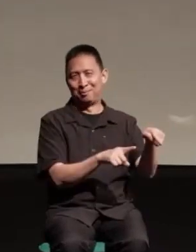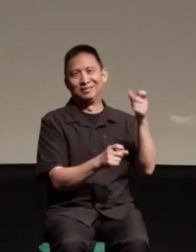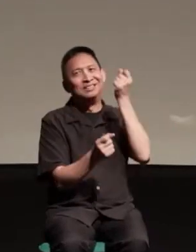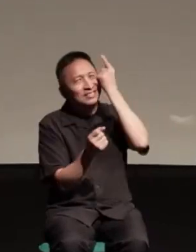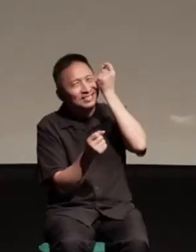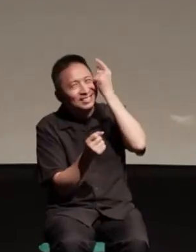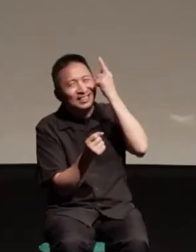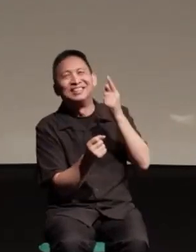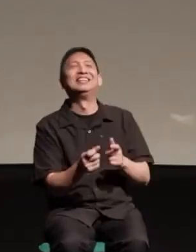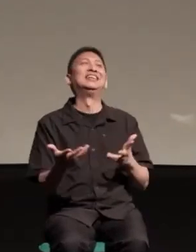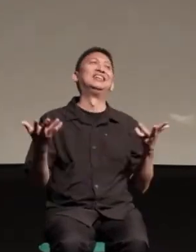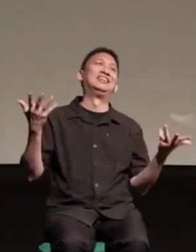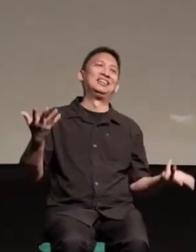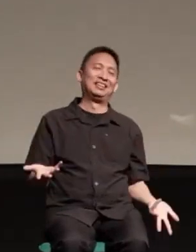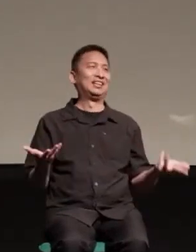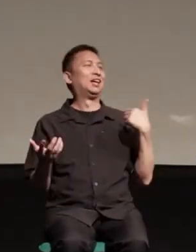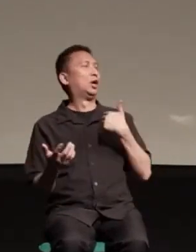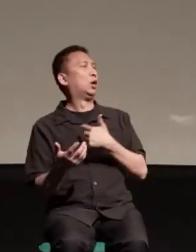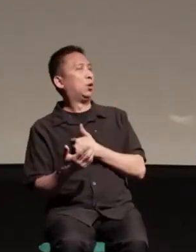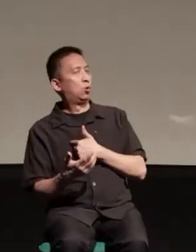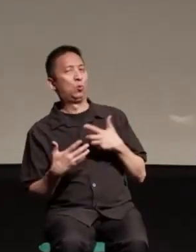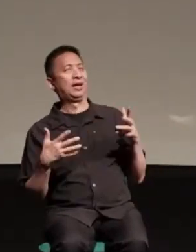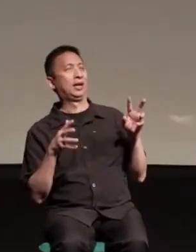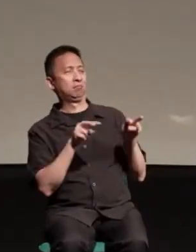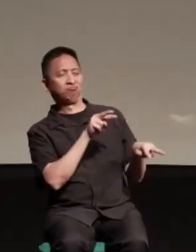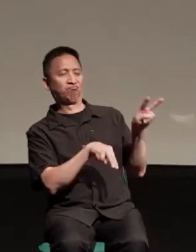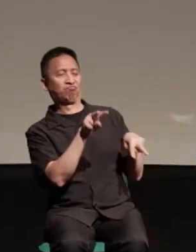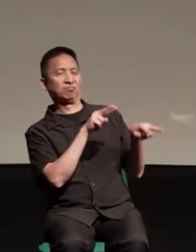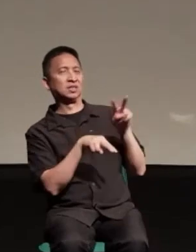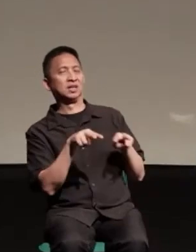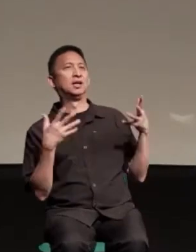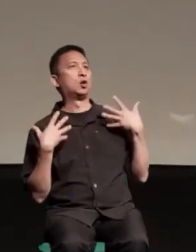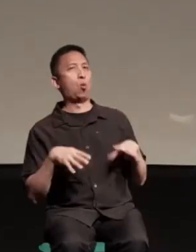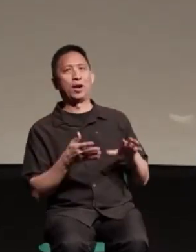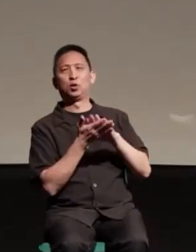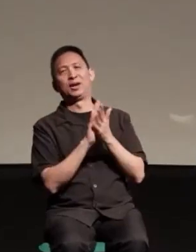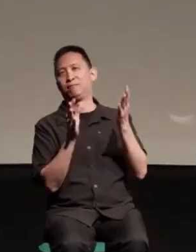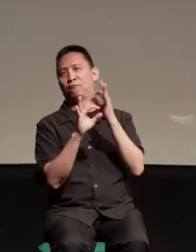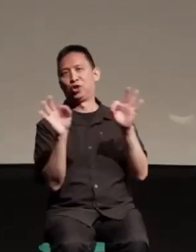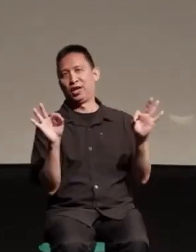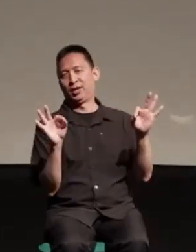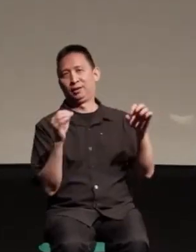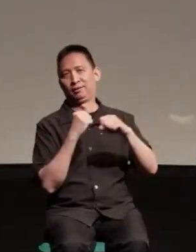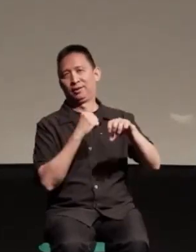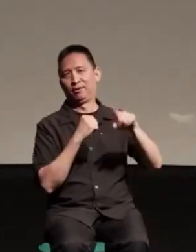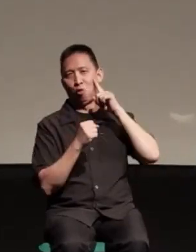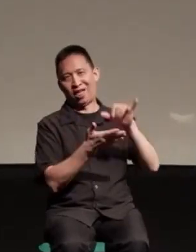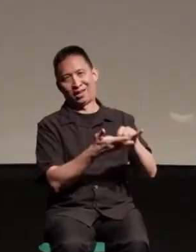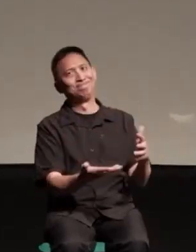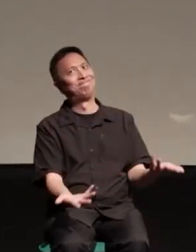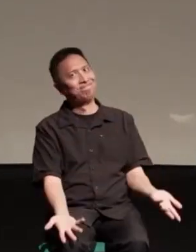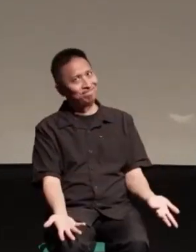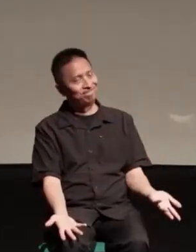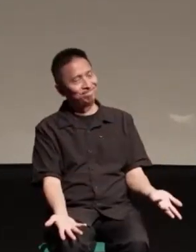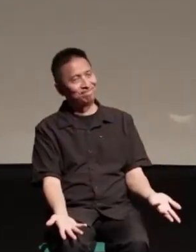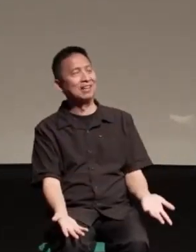We may love to have content about what they're doing, but don't want them to be funding it. And this applies all the